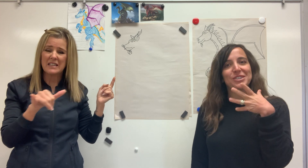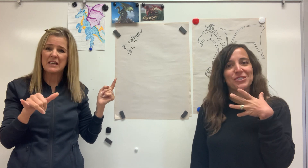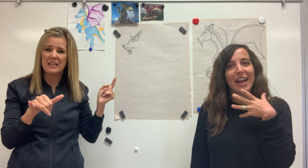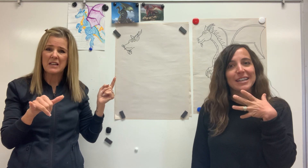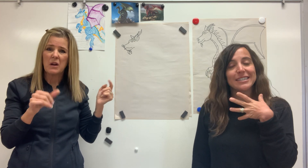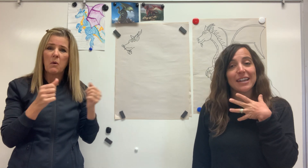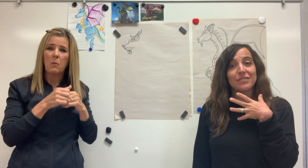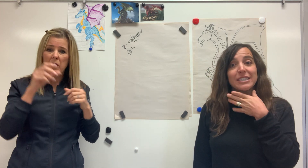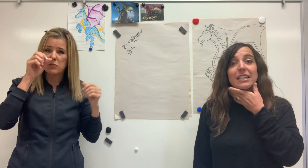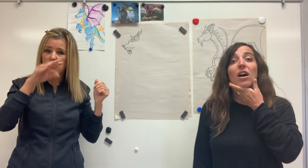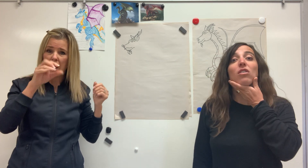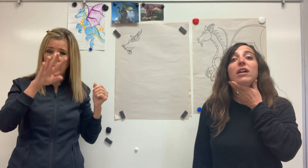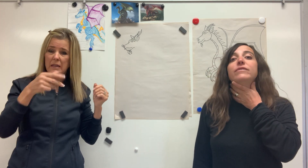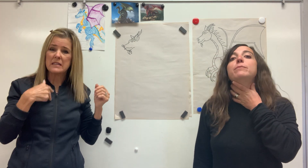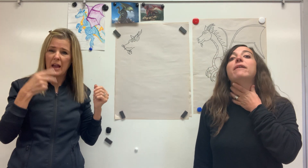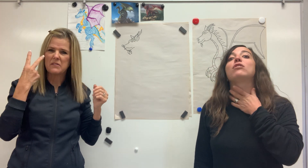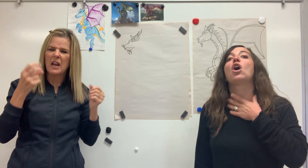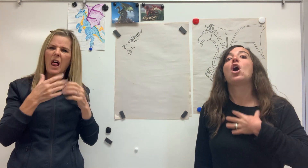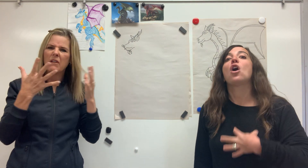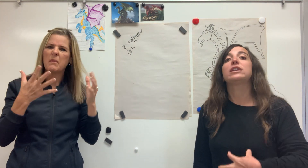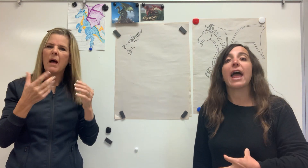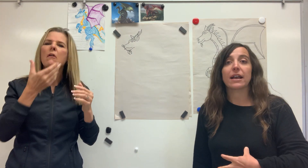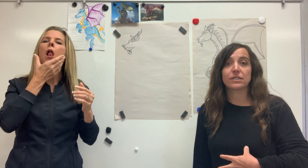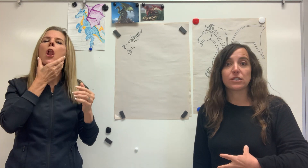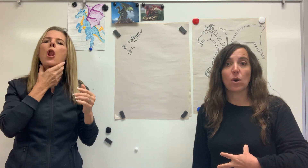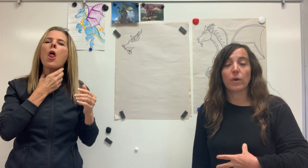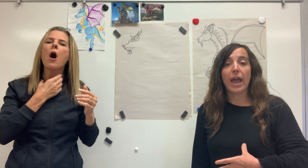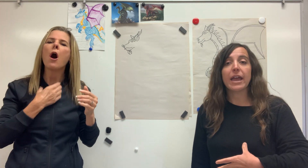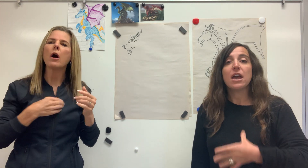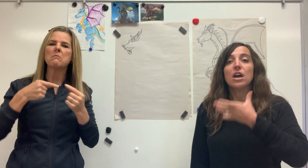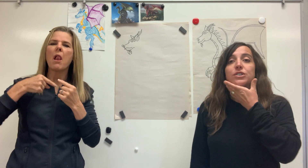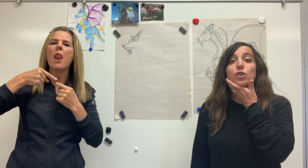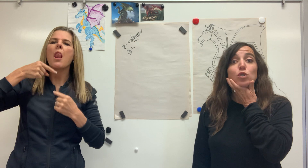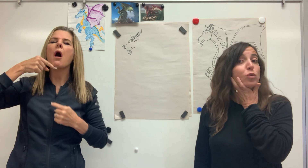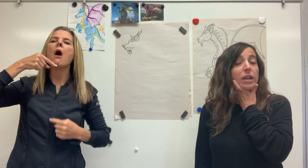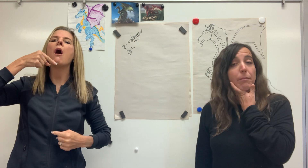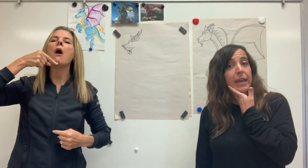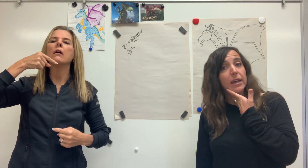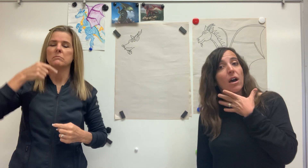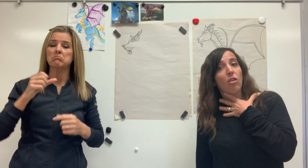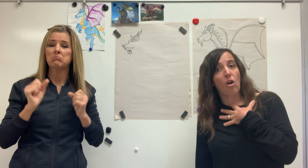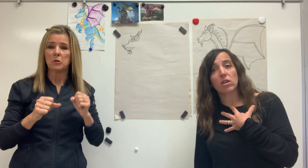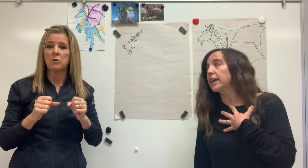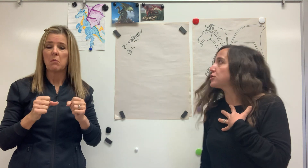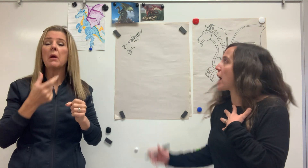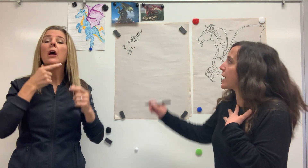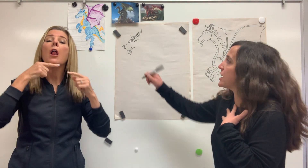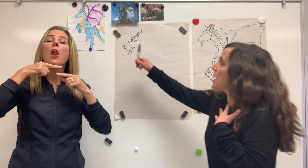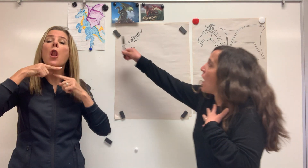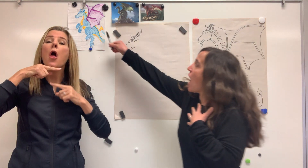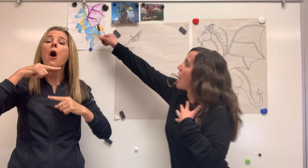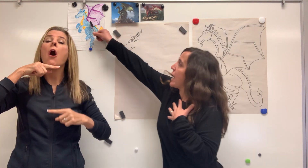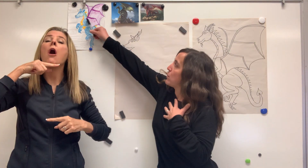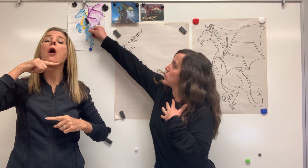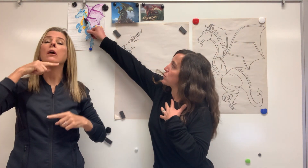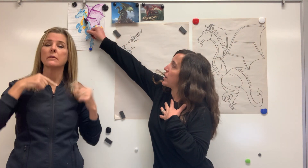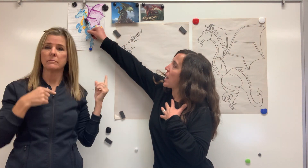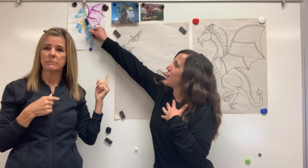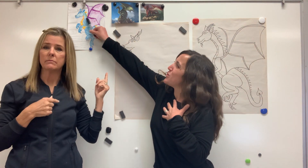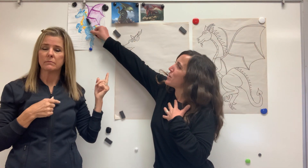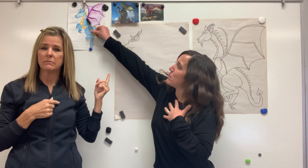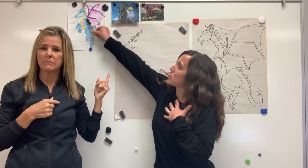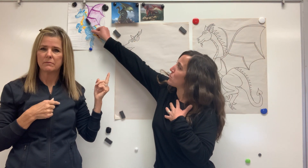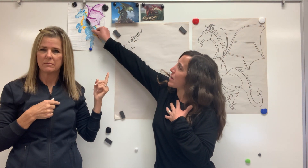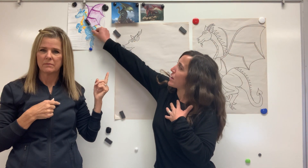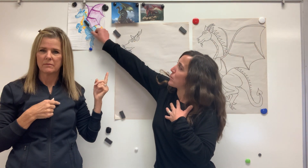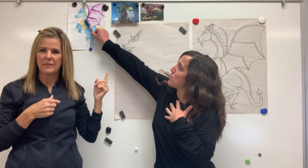similarities with dragons that I've seen, a lot of them have long necks, okay? So you can make it a long neck dragon.